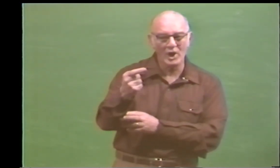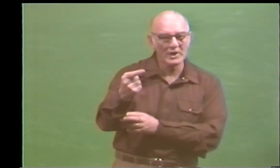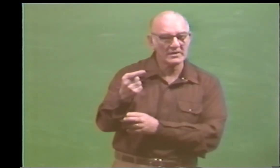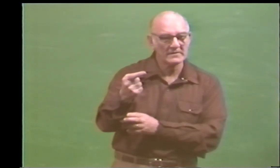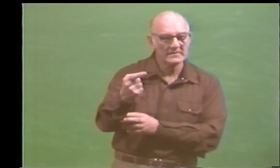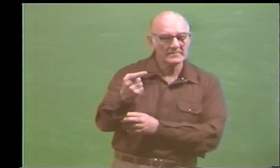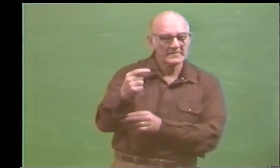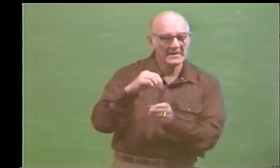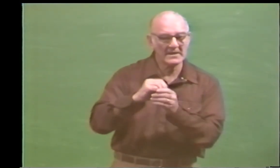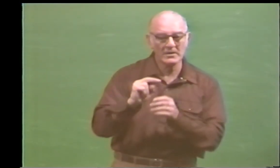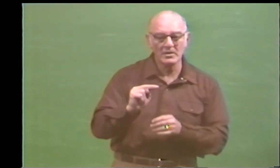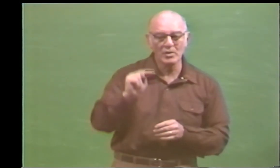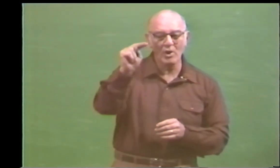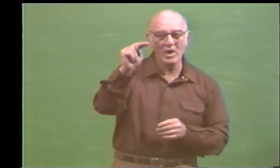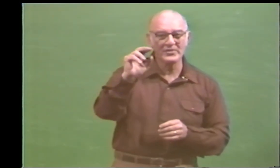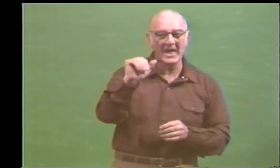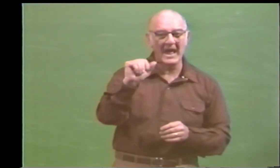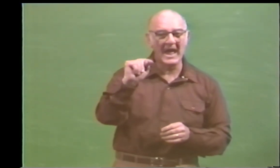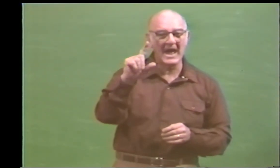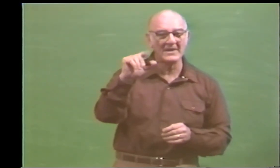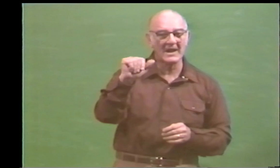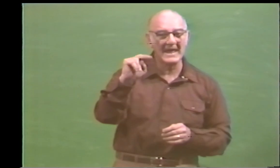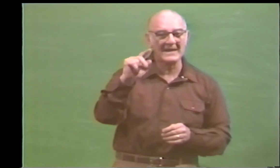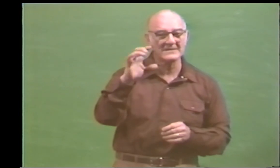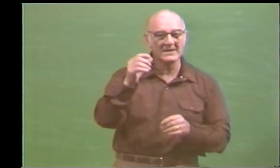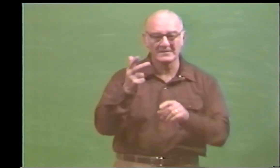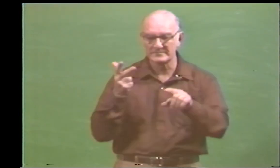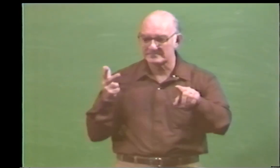iceberg in North Atlantic.